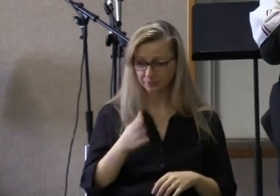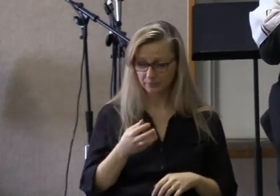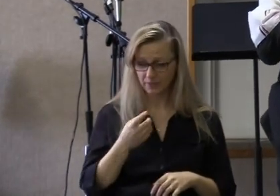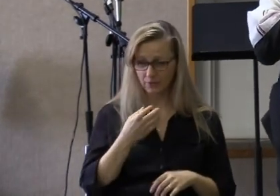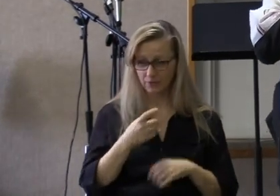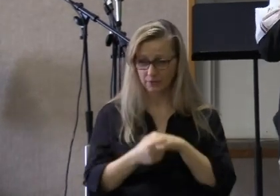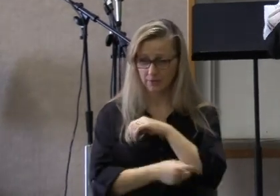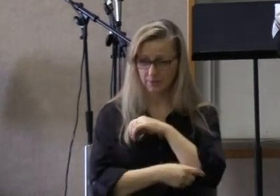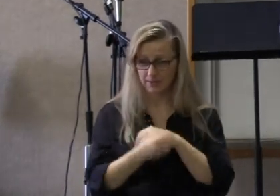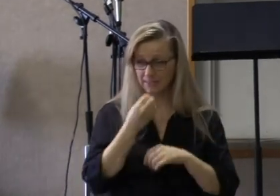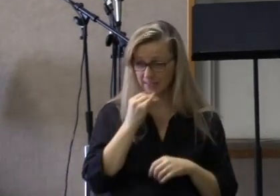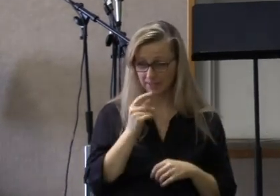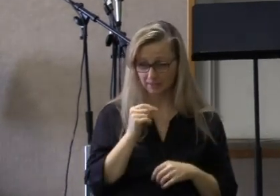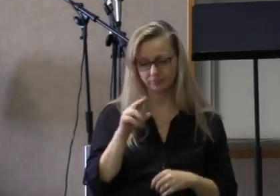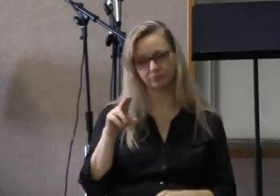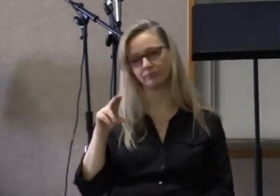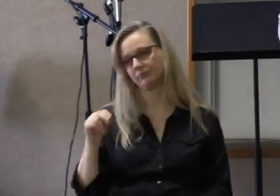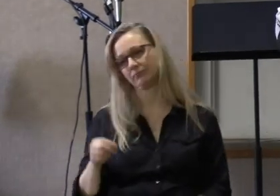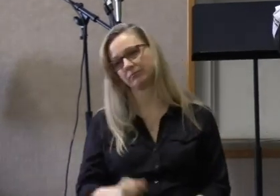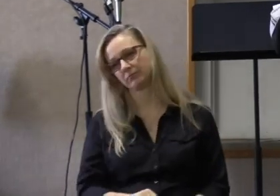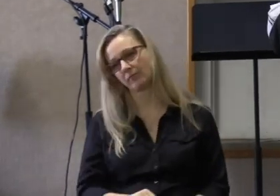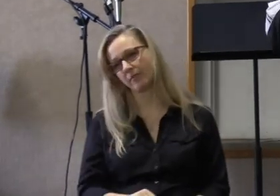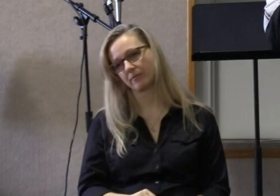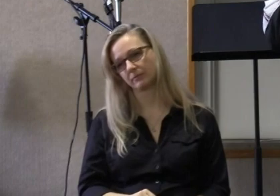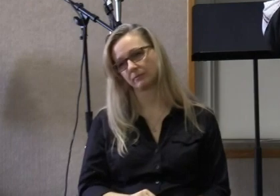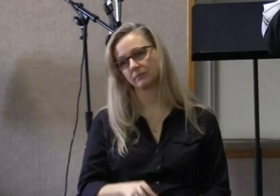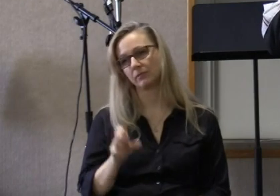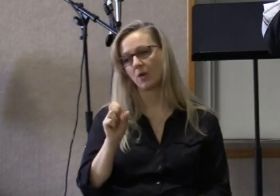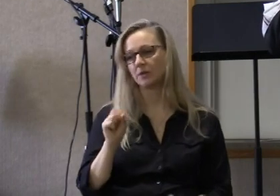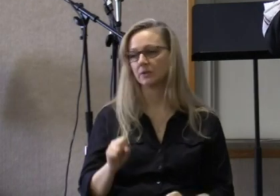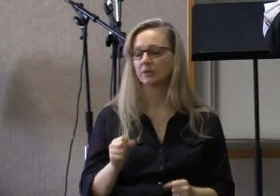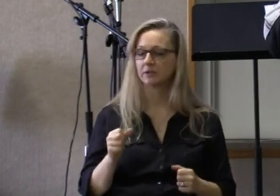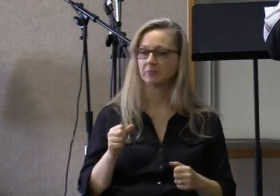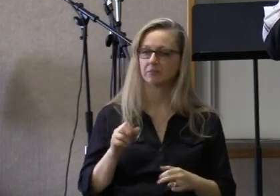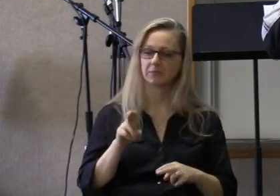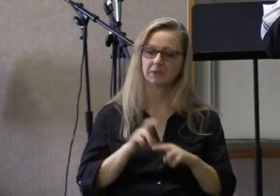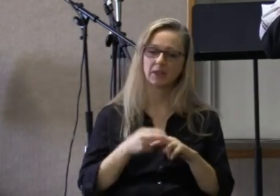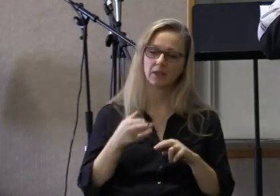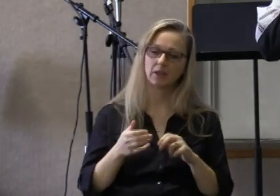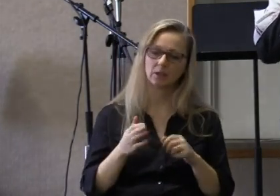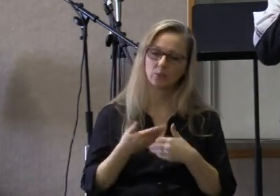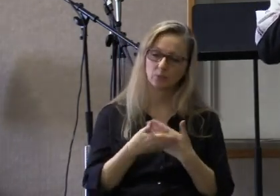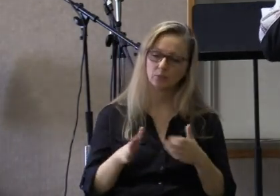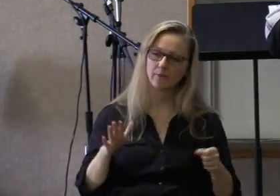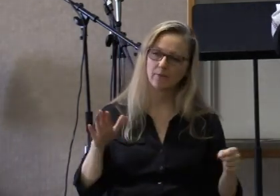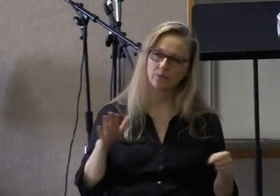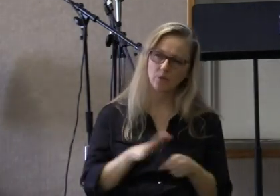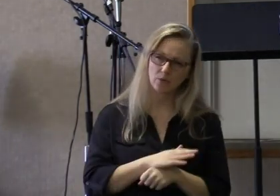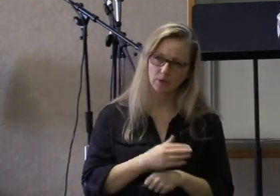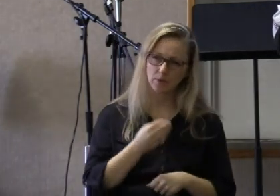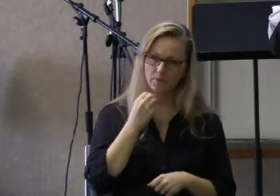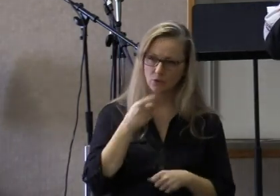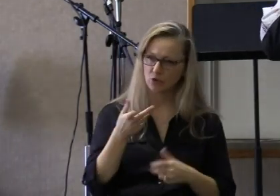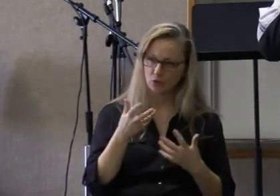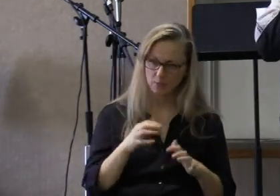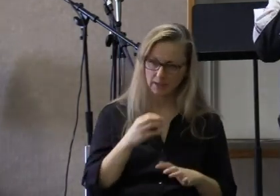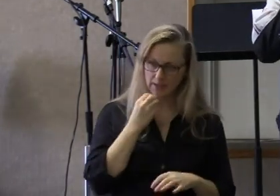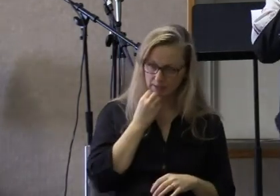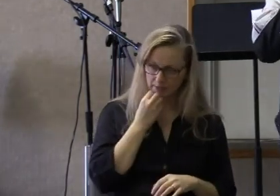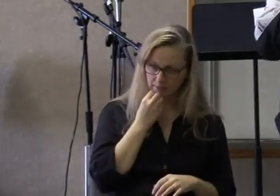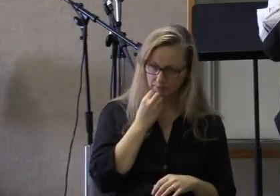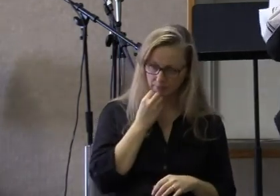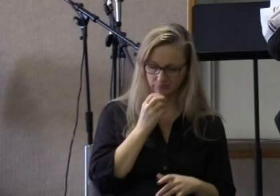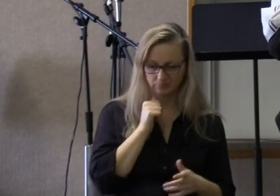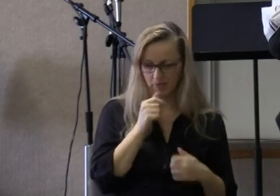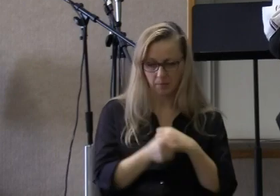it? You could be in a room full of it, and you wouldn't eat it. Now think about a food you want